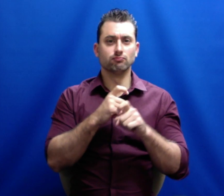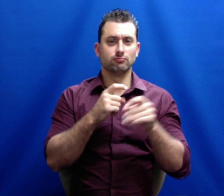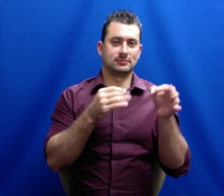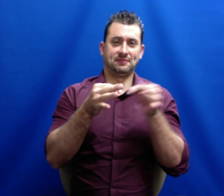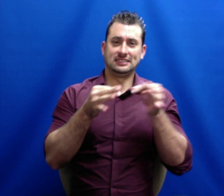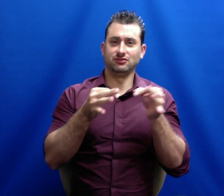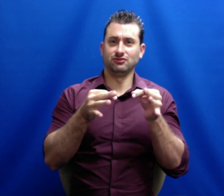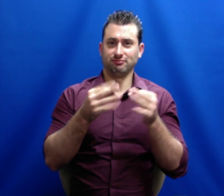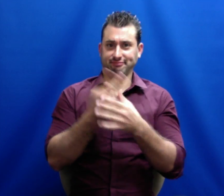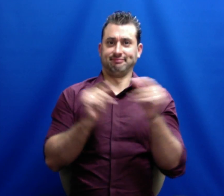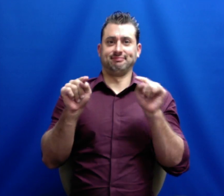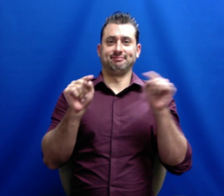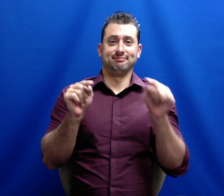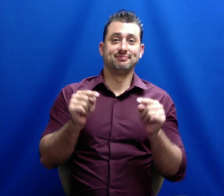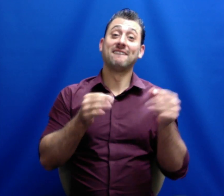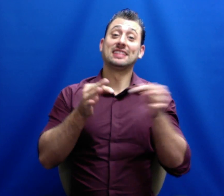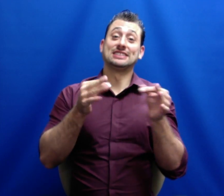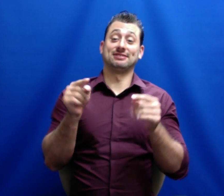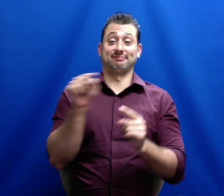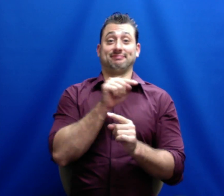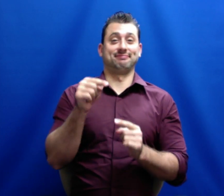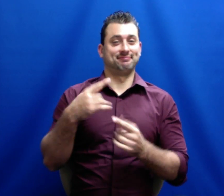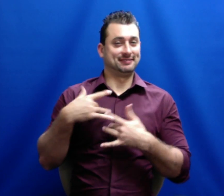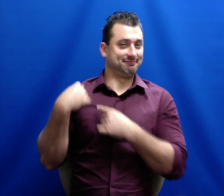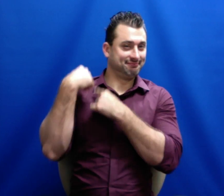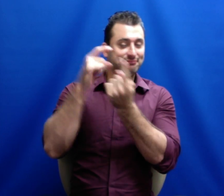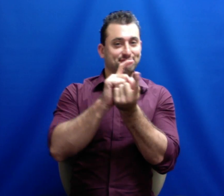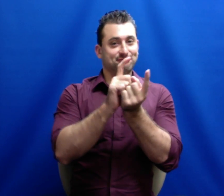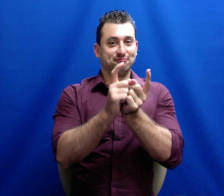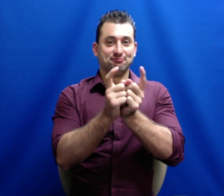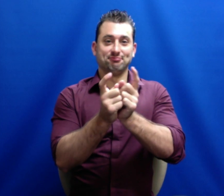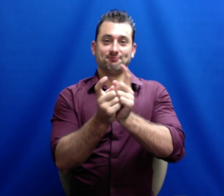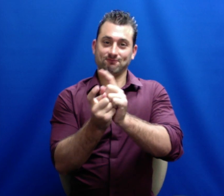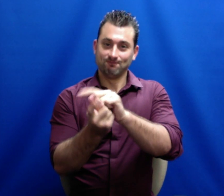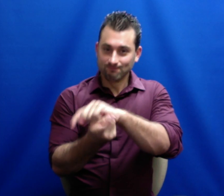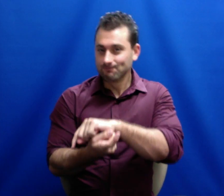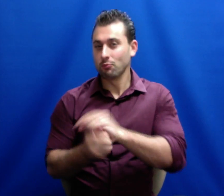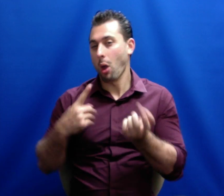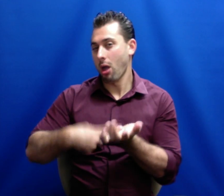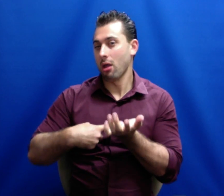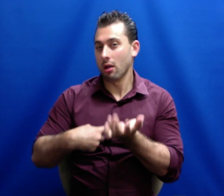There's really complex terms, and their definition has changed over time.